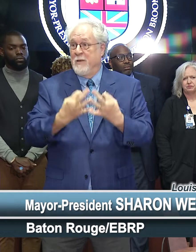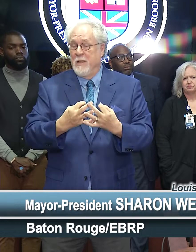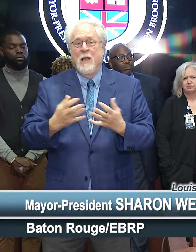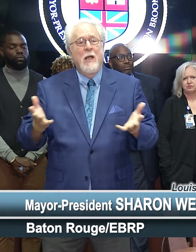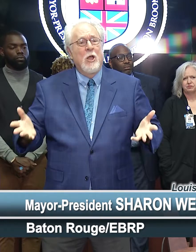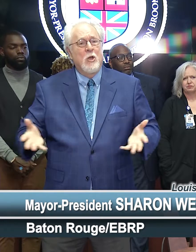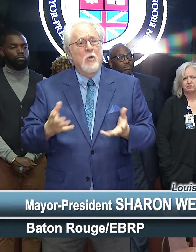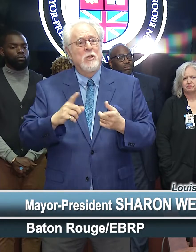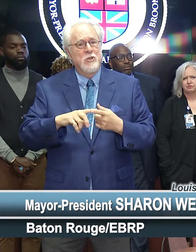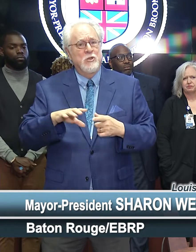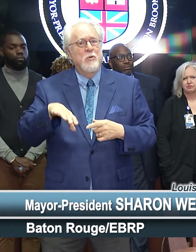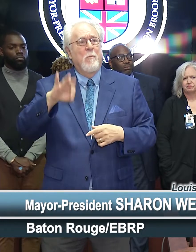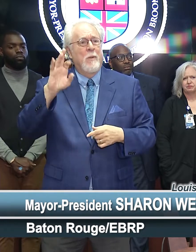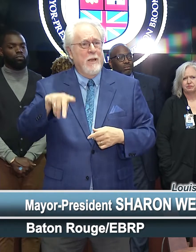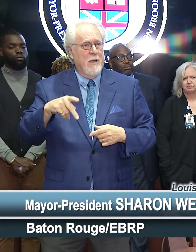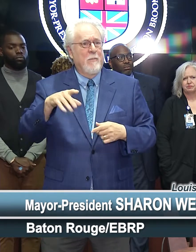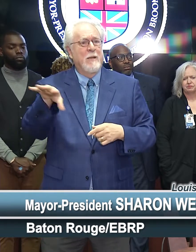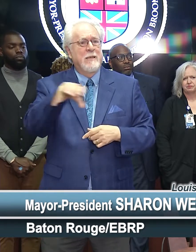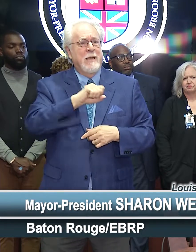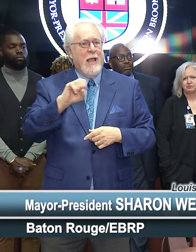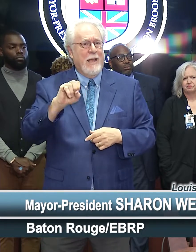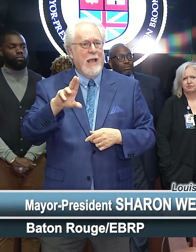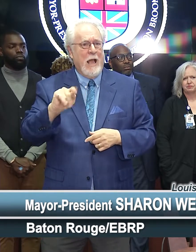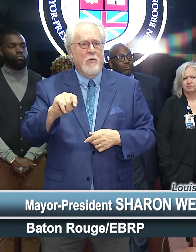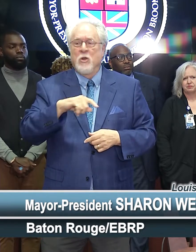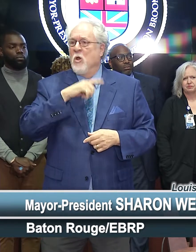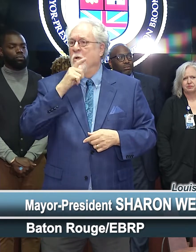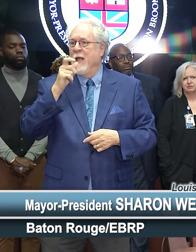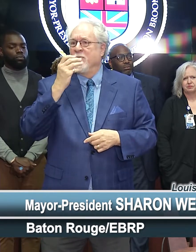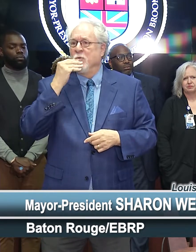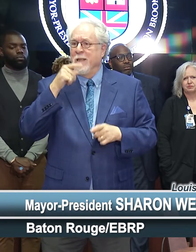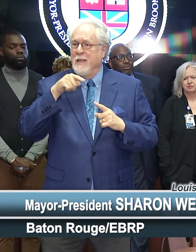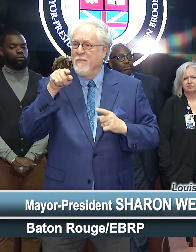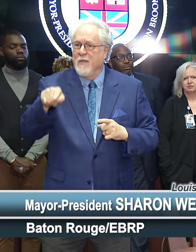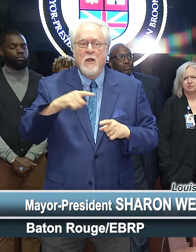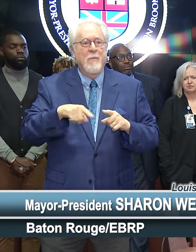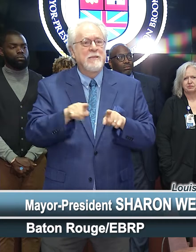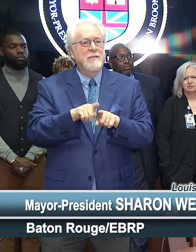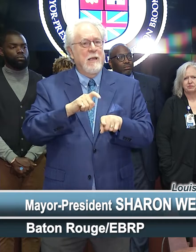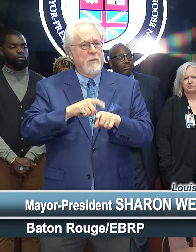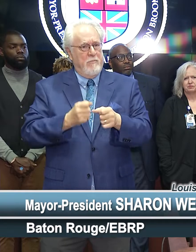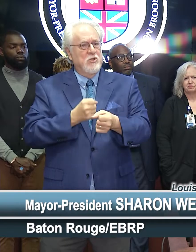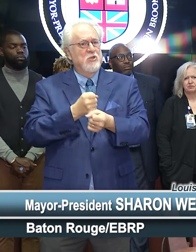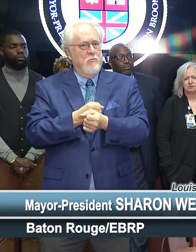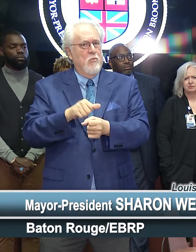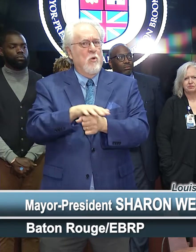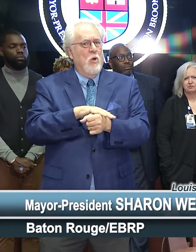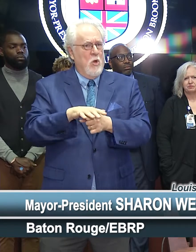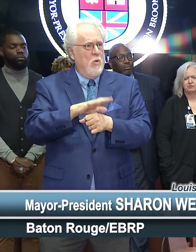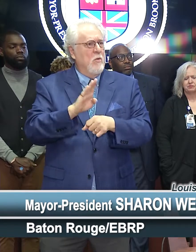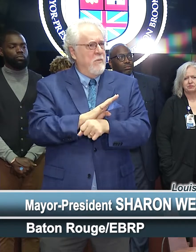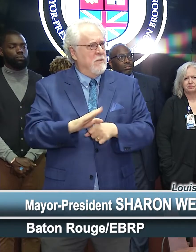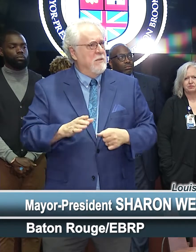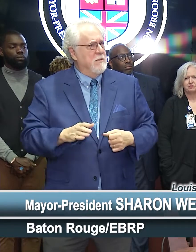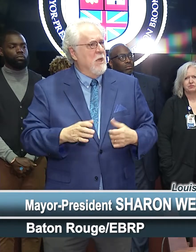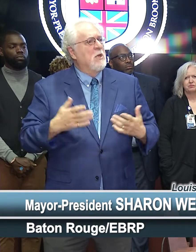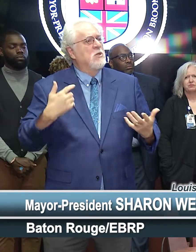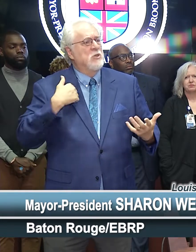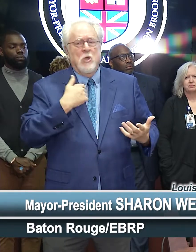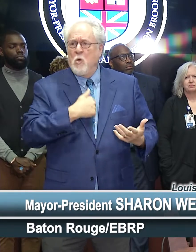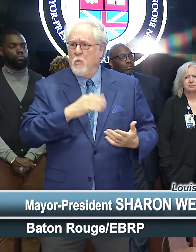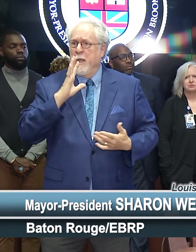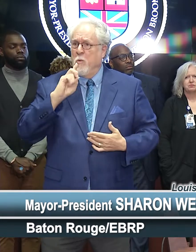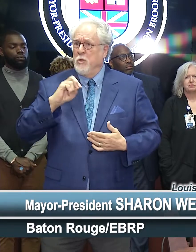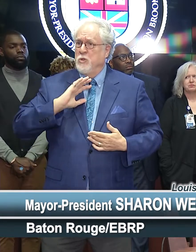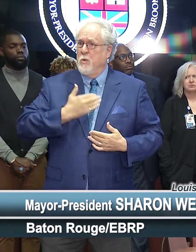you to do that. It does not mean you have to dine in, but at the same time, you're supporting our local businesses. So we're going to